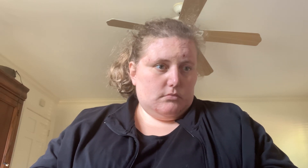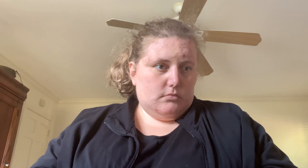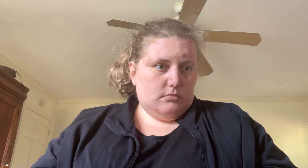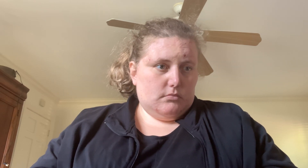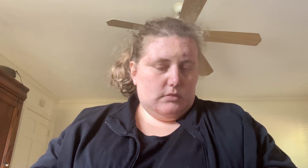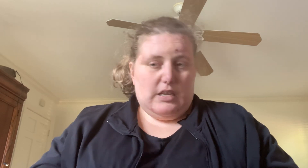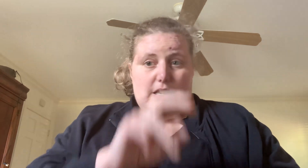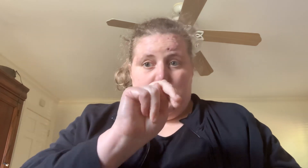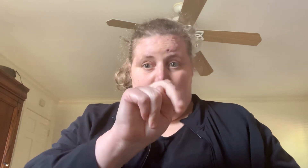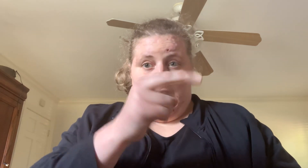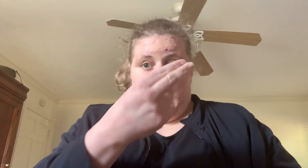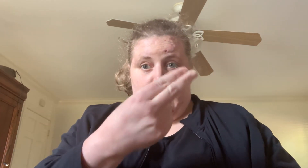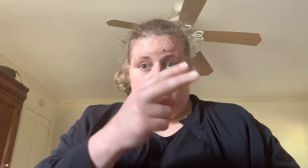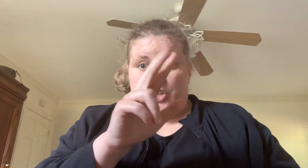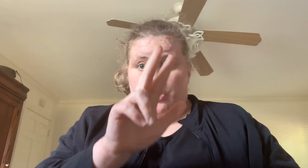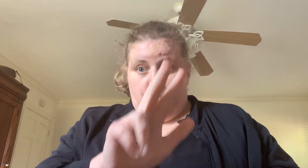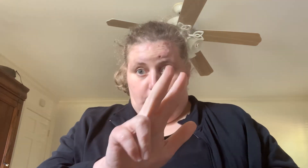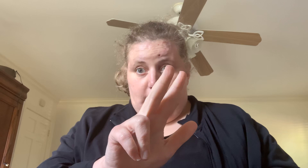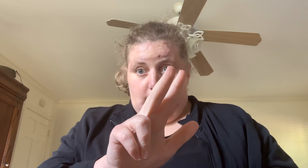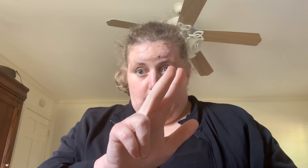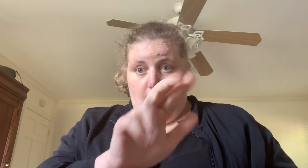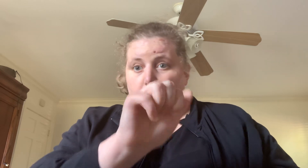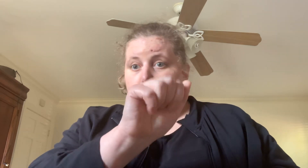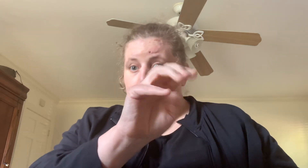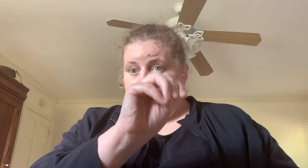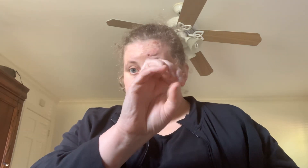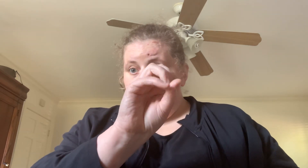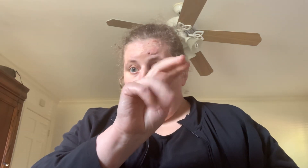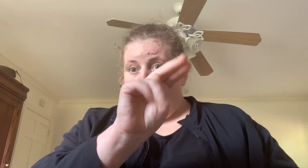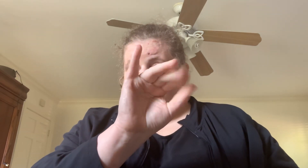NH3, which is ammonia, plus O2,